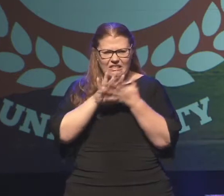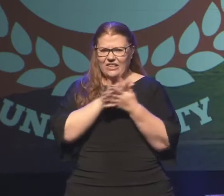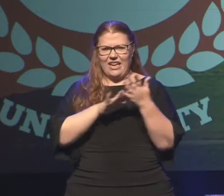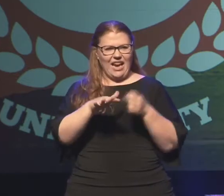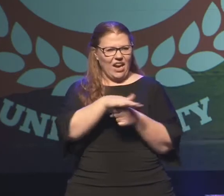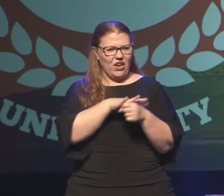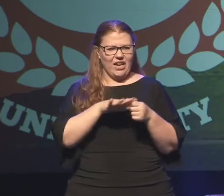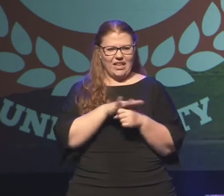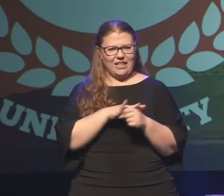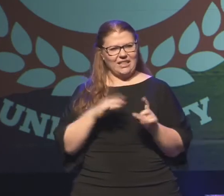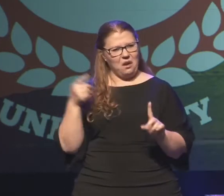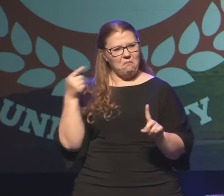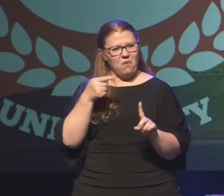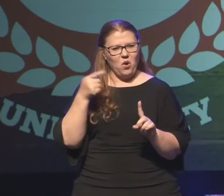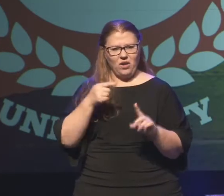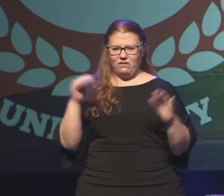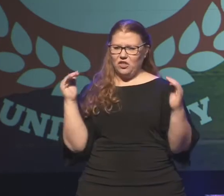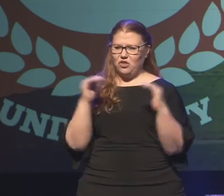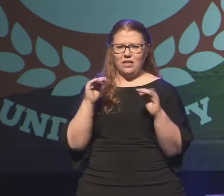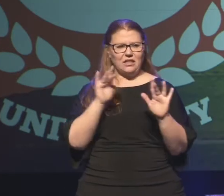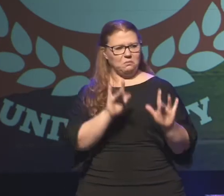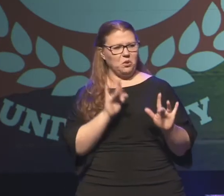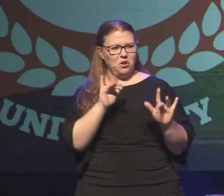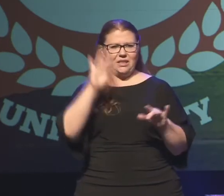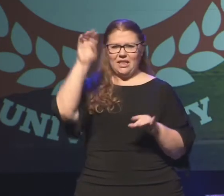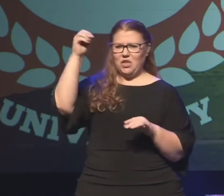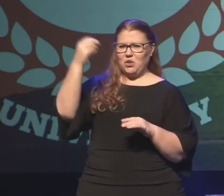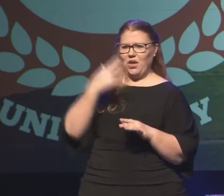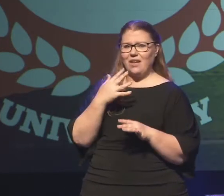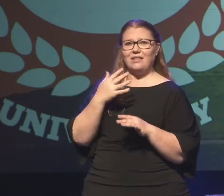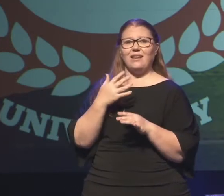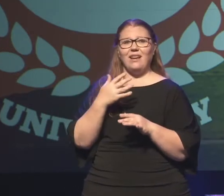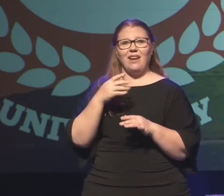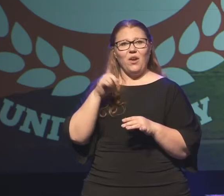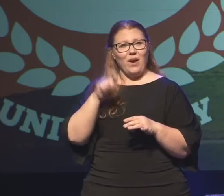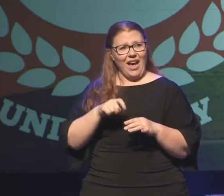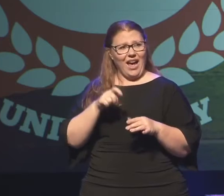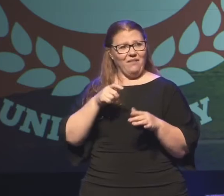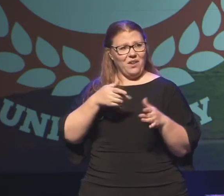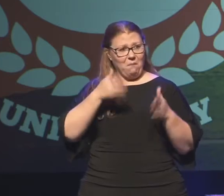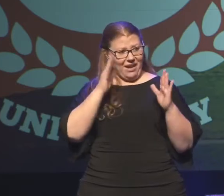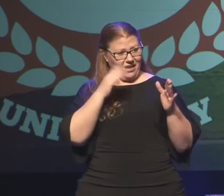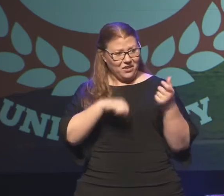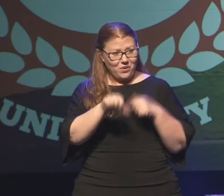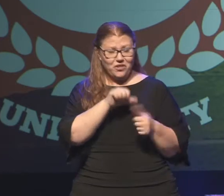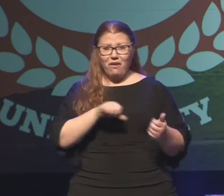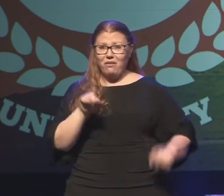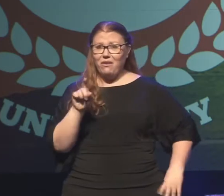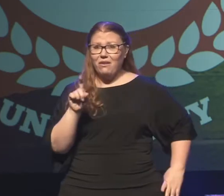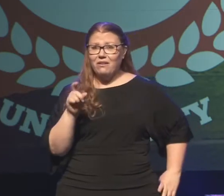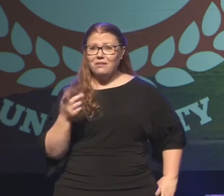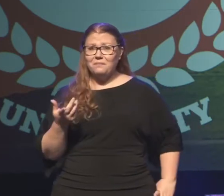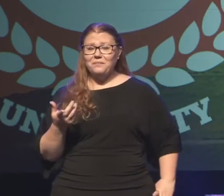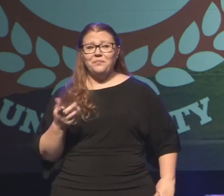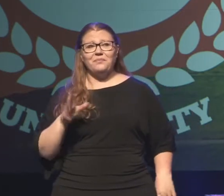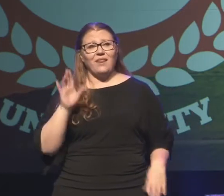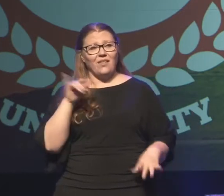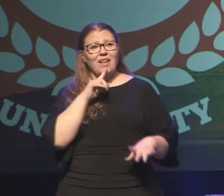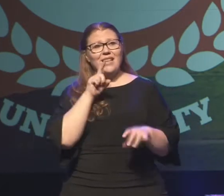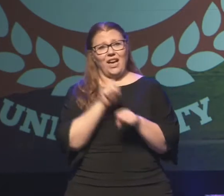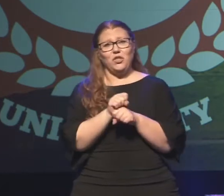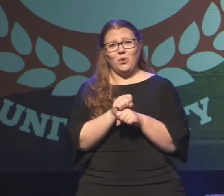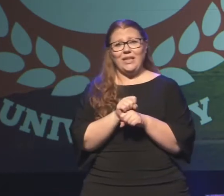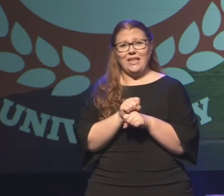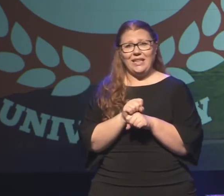motives and justice and mercy and grace and actually have to listen to each other, that's actually the